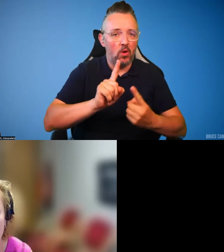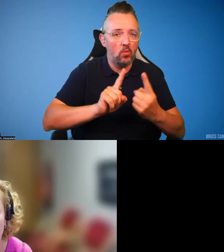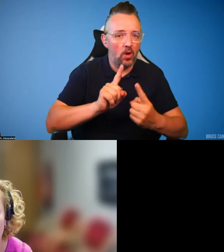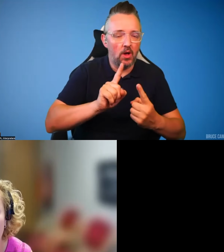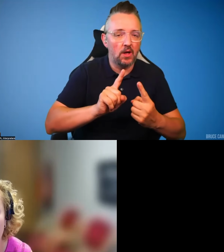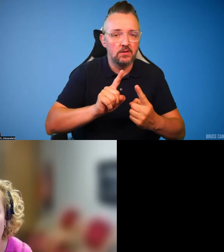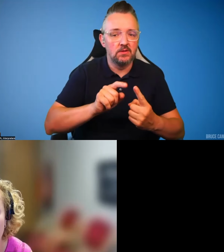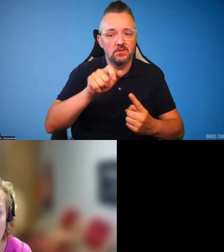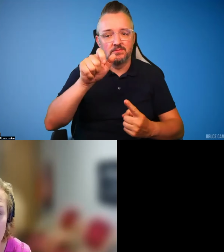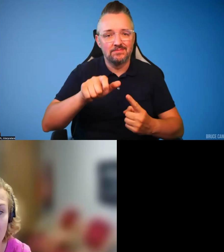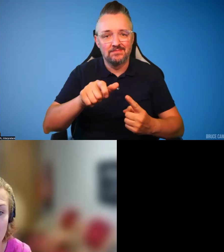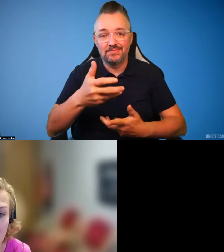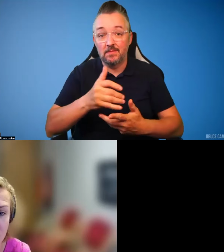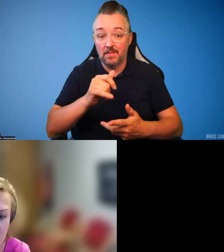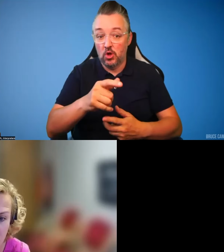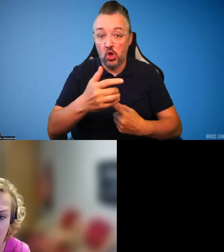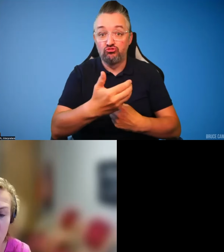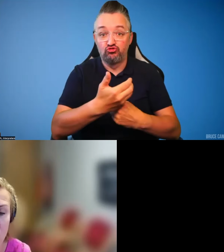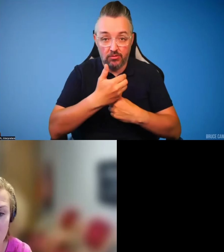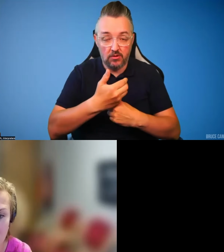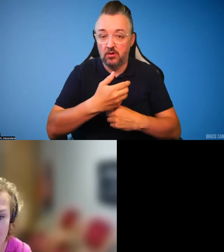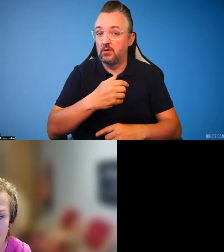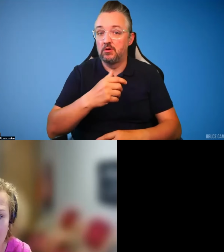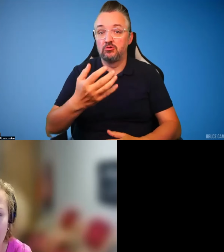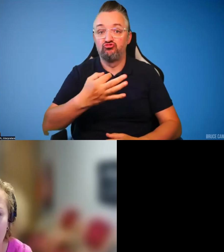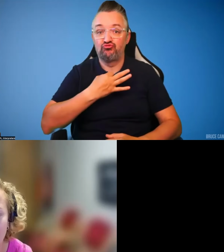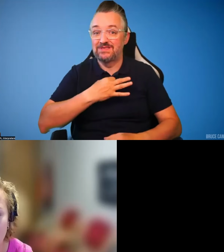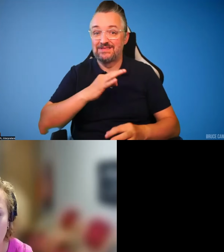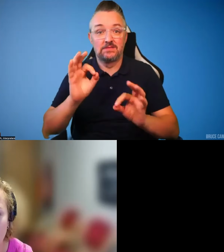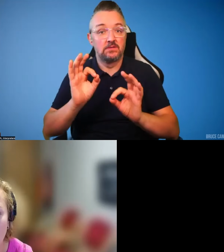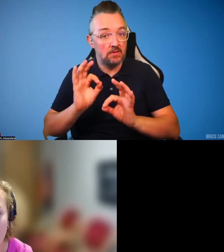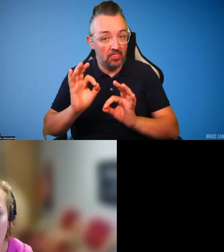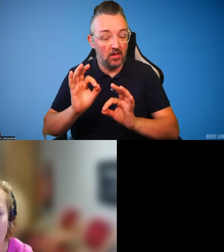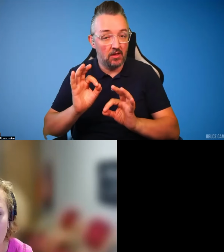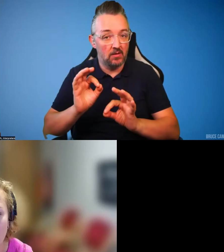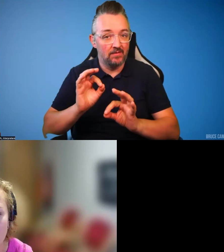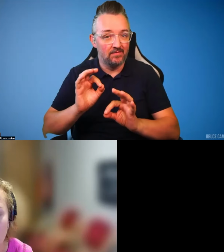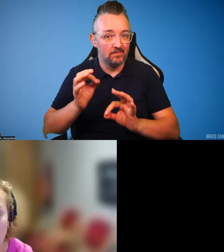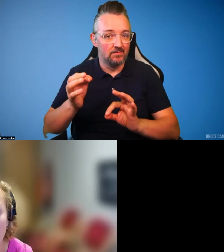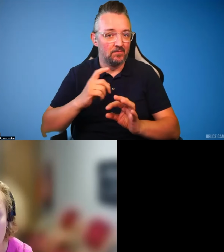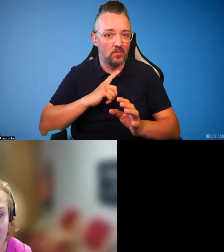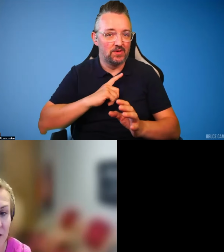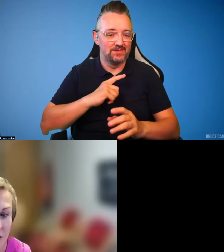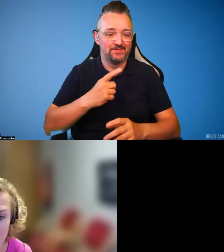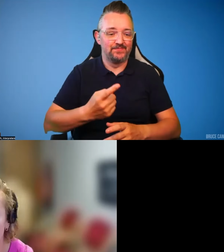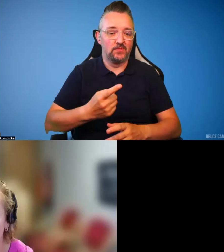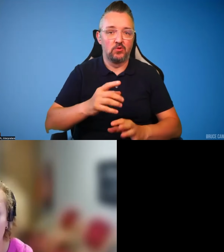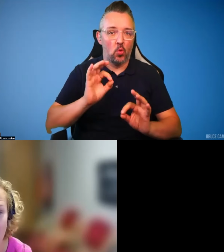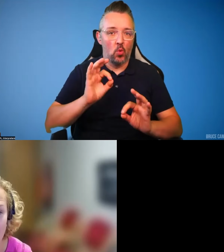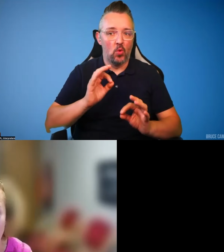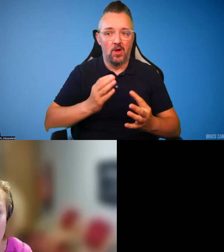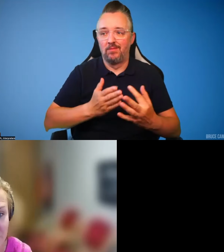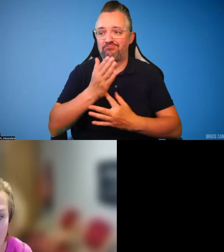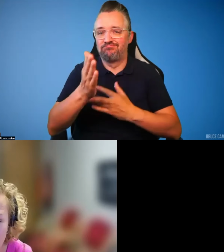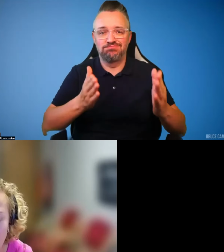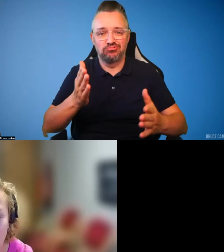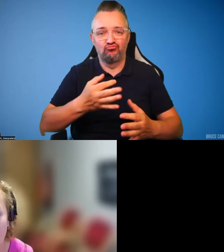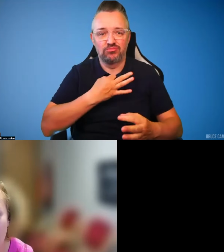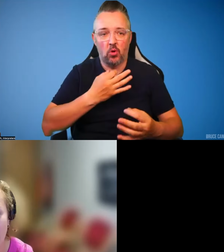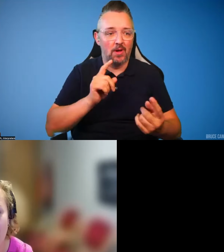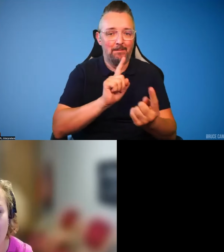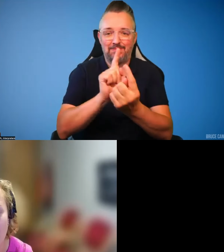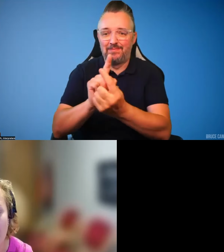individual around if they're shielding and they're not at risk of monkeypox because they're not putting themselves at risk, or be it meeting up with